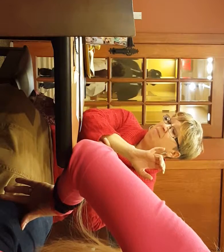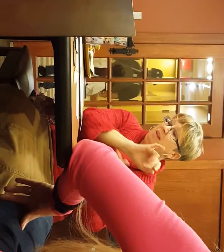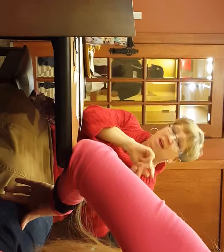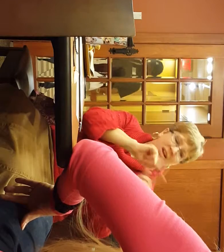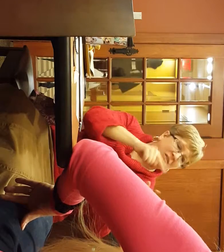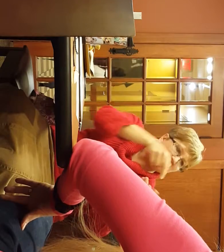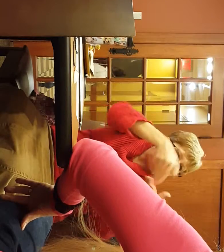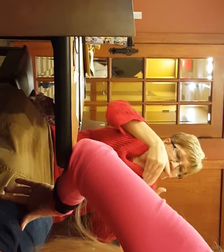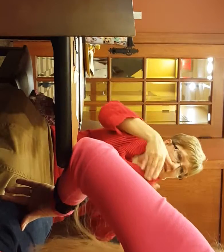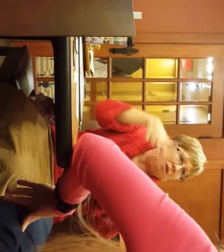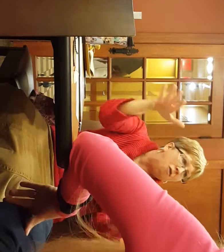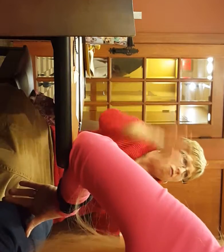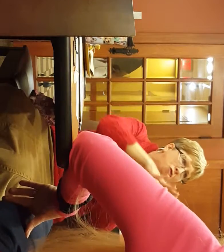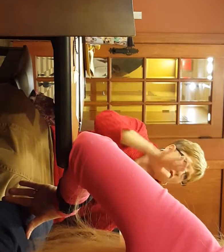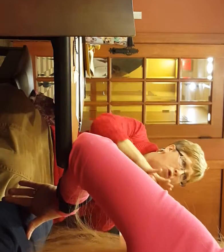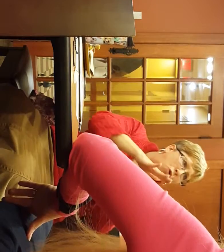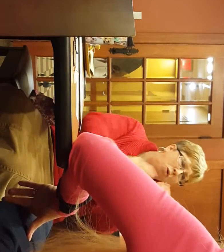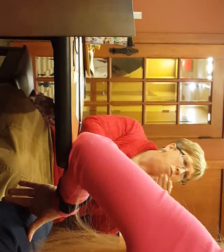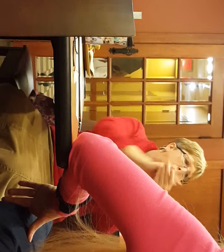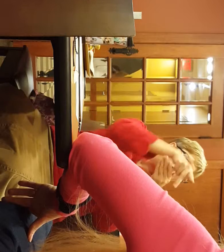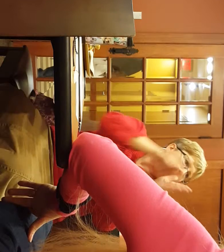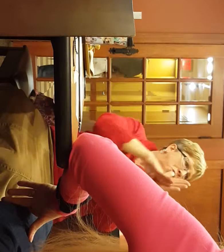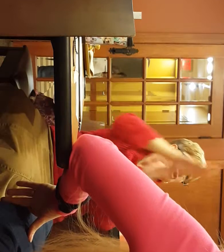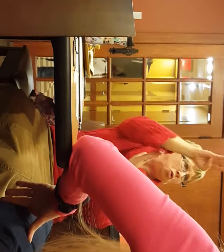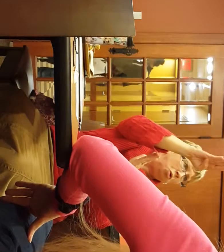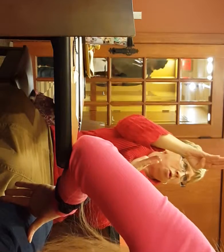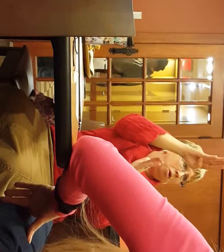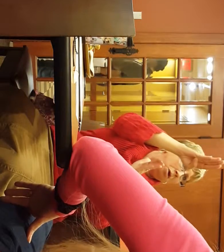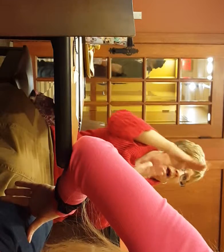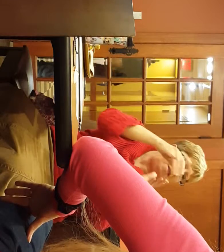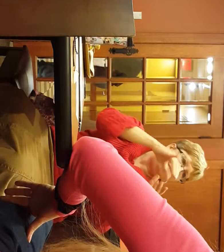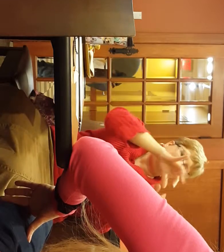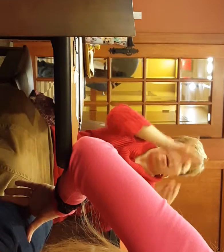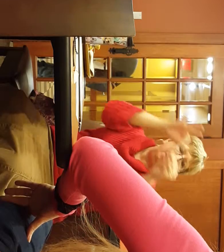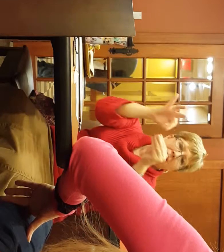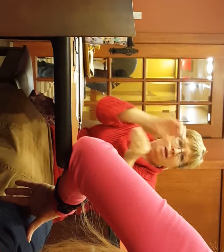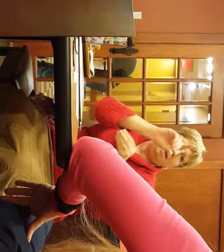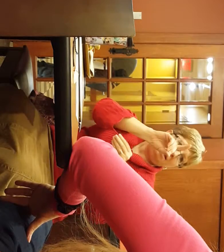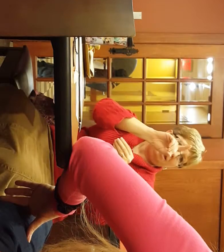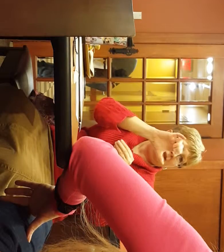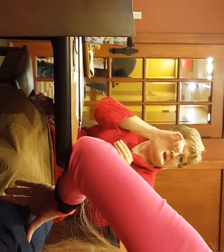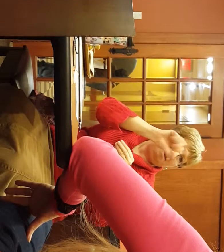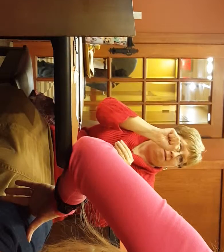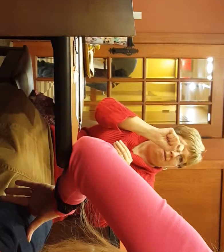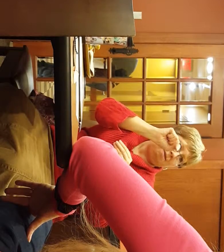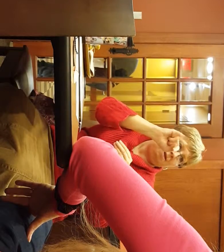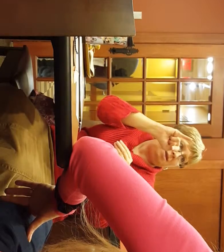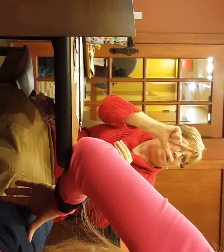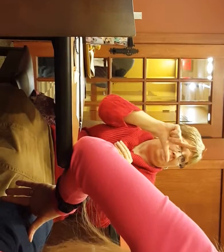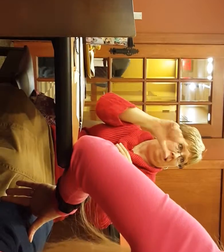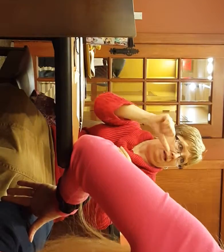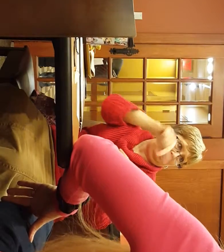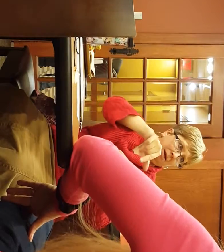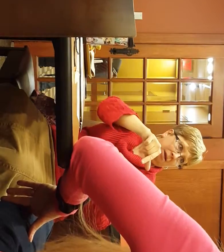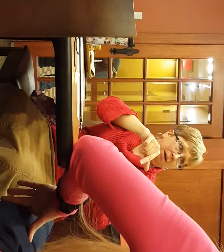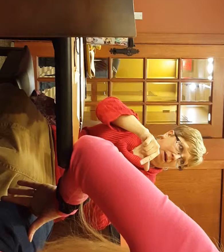it comes to buying it, you can actually buy some of these. You'll see them for sale on places like eBay. Don't buy them on eBay. Who's